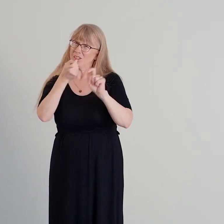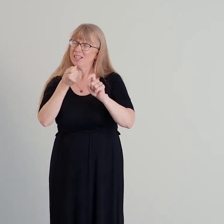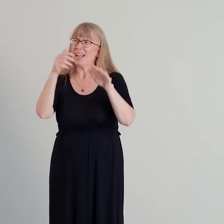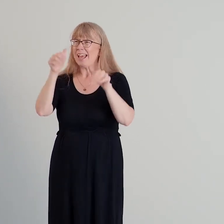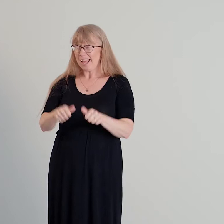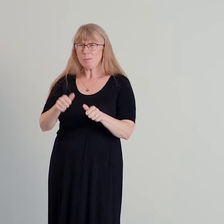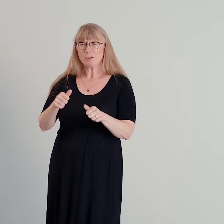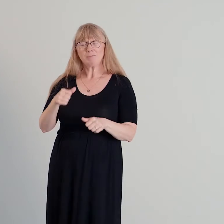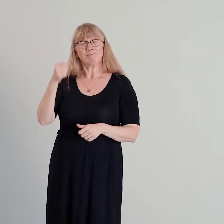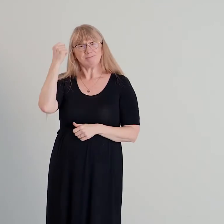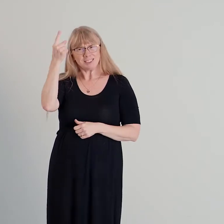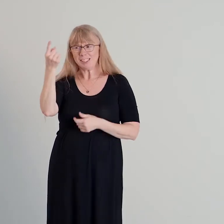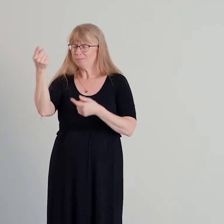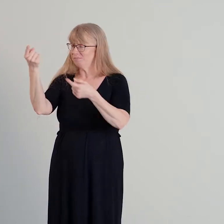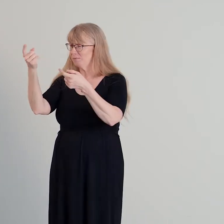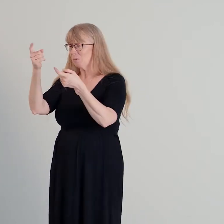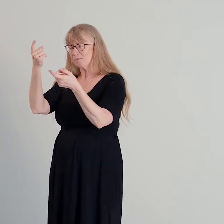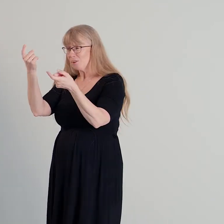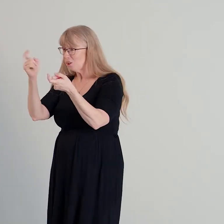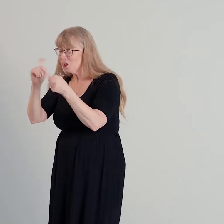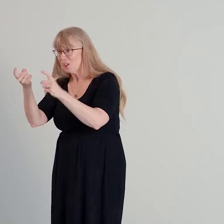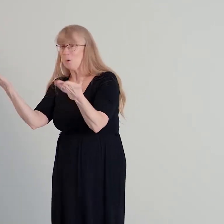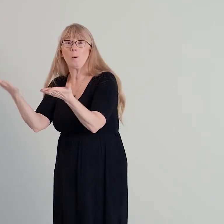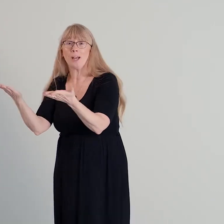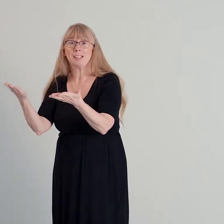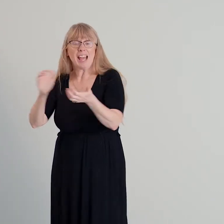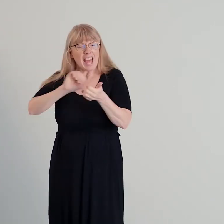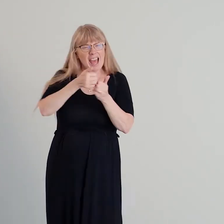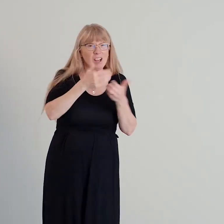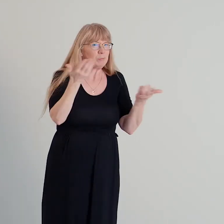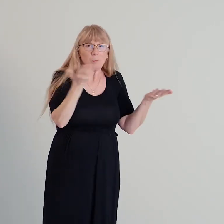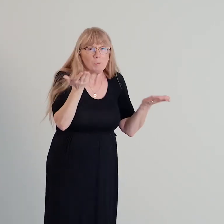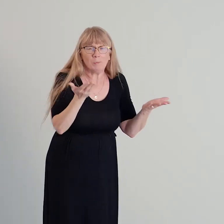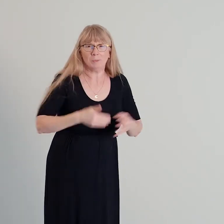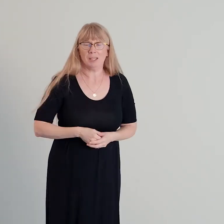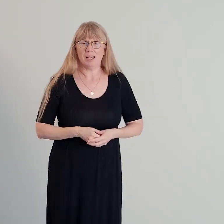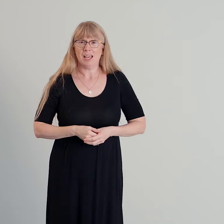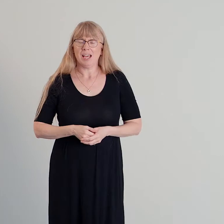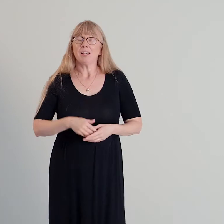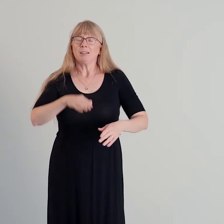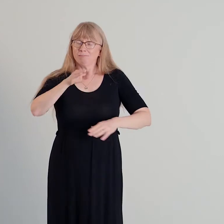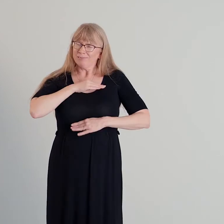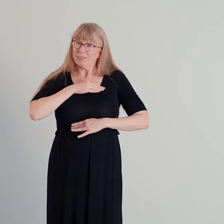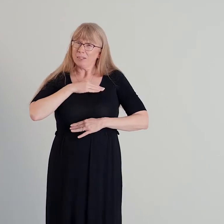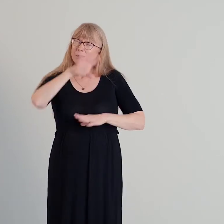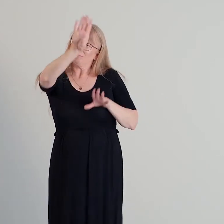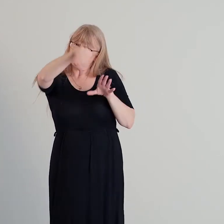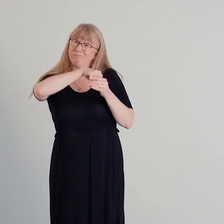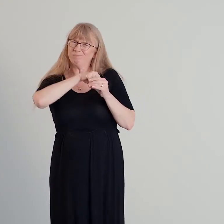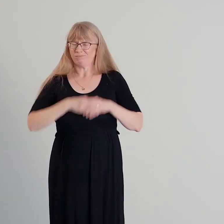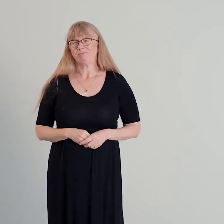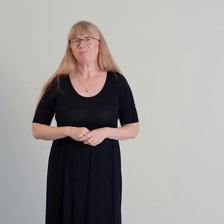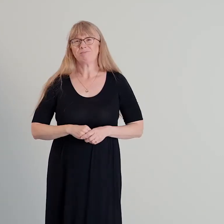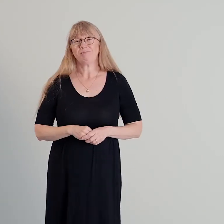able to figure out what's changing and how we're changing and just kind of being satisfied or being a part of it.